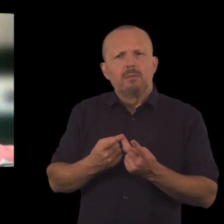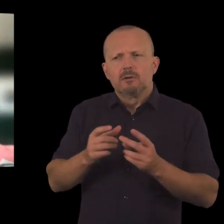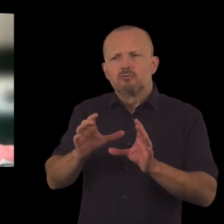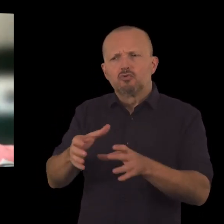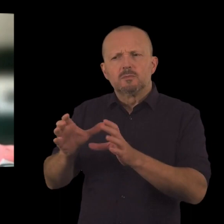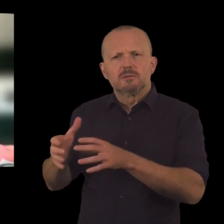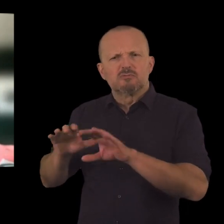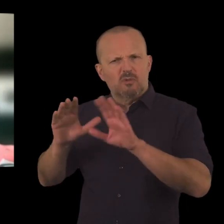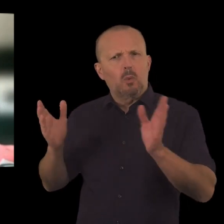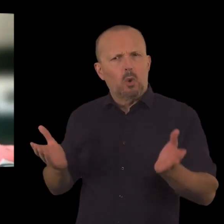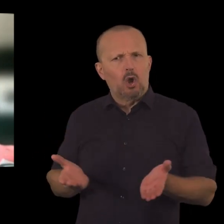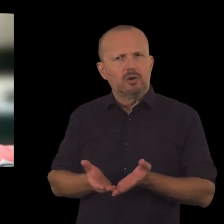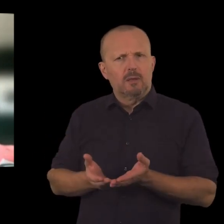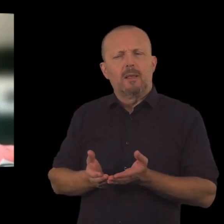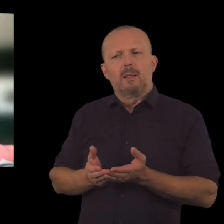Yeah.